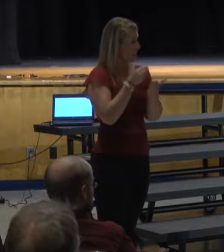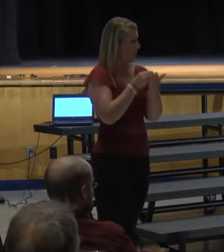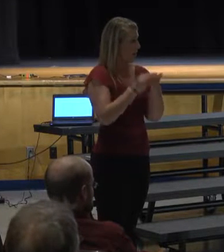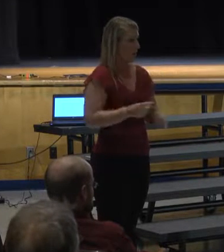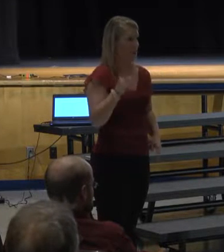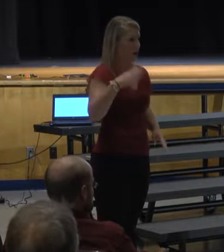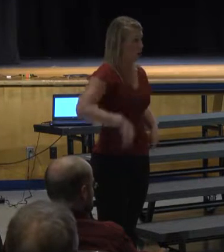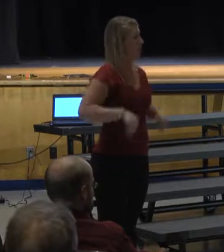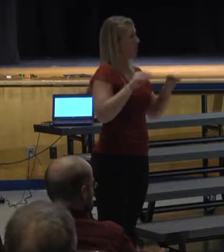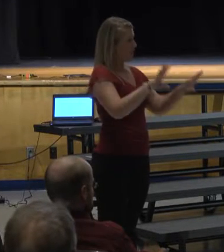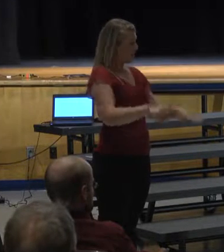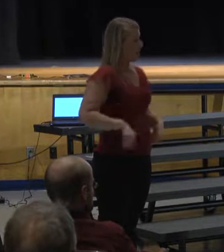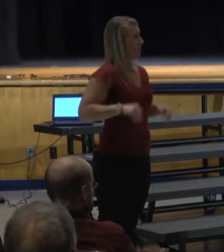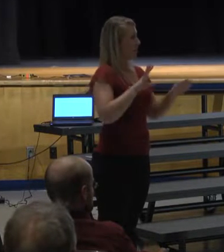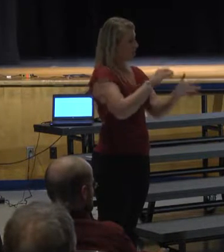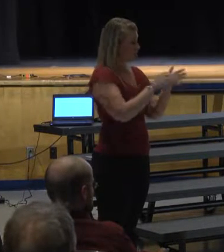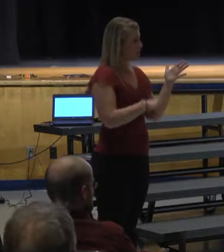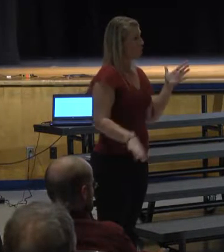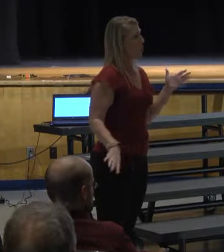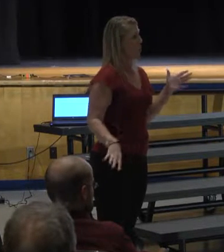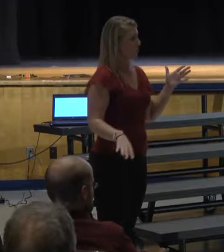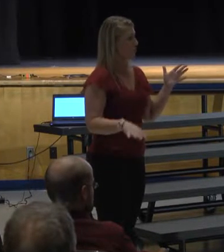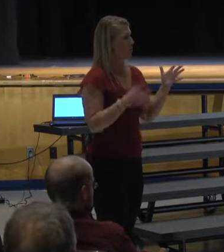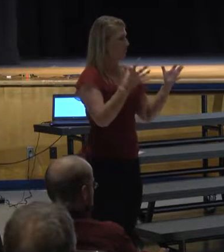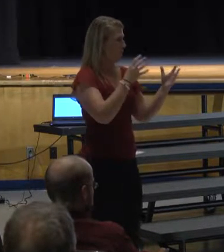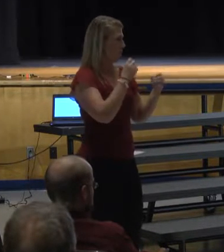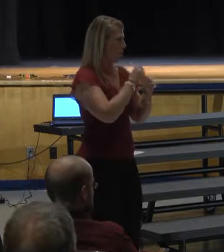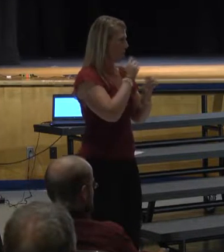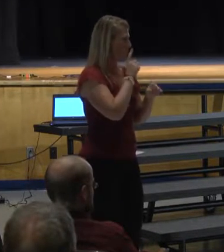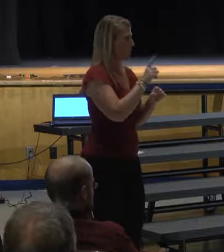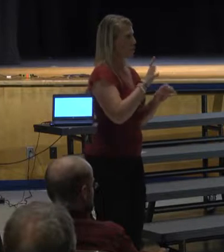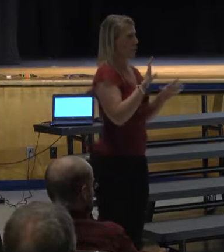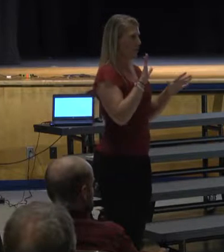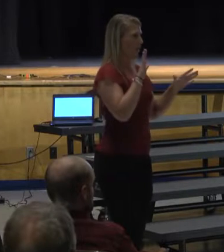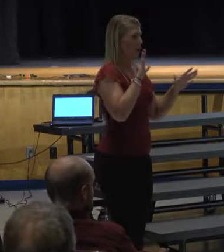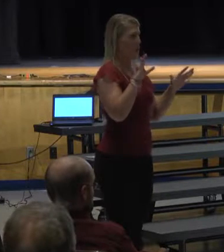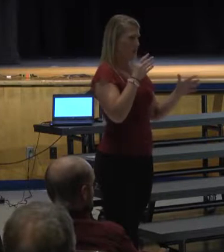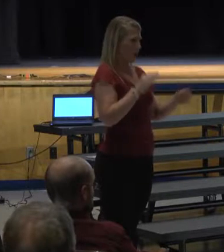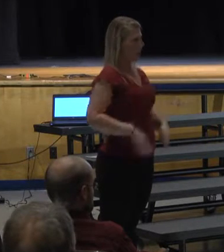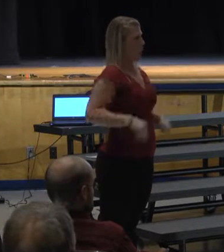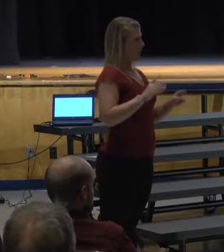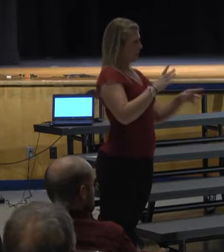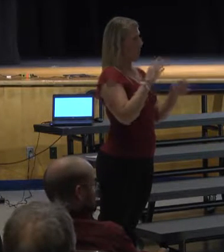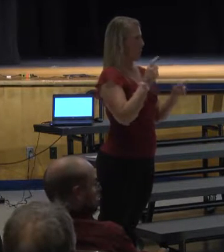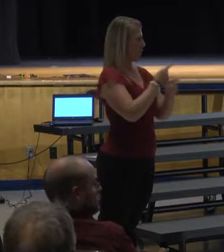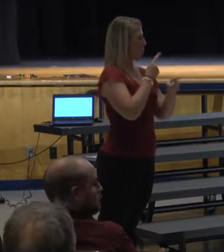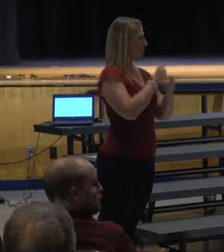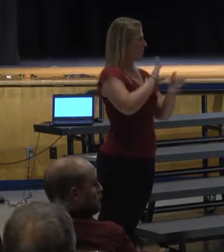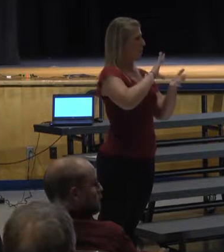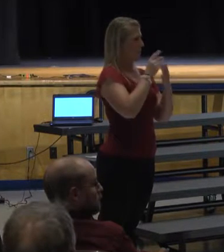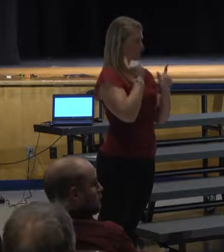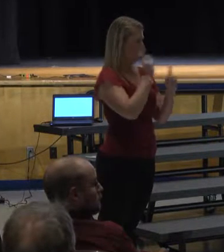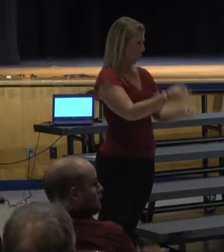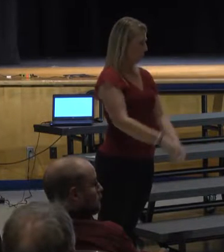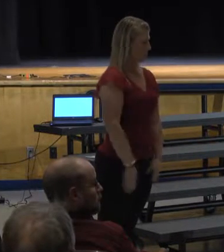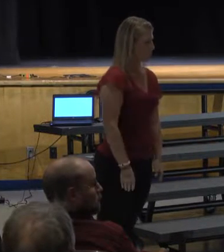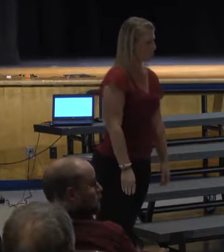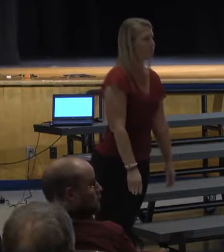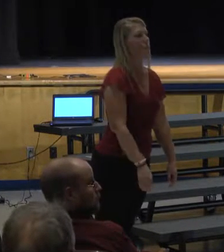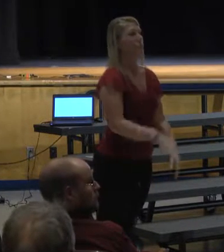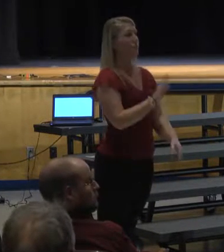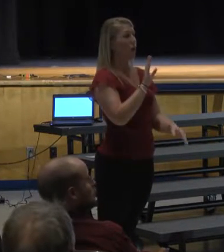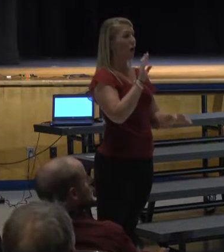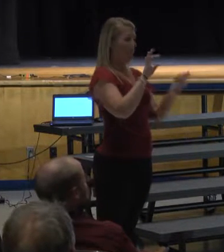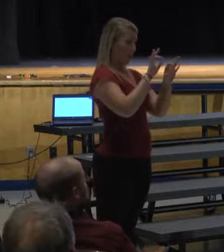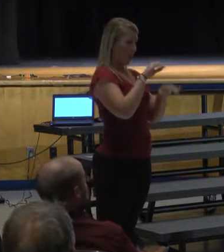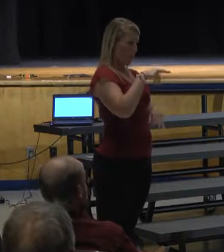possible in doing so. The profile form is a little more complicated than the FAFSA. They ask a little bit more questions.